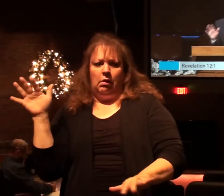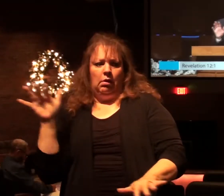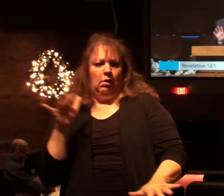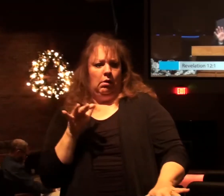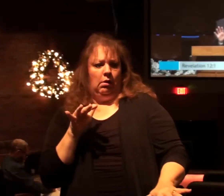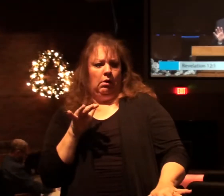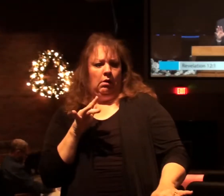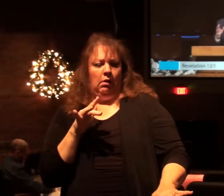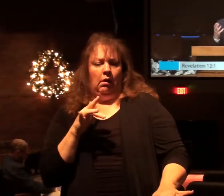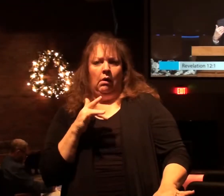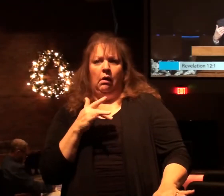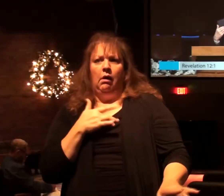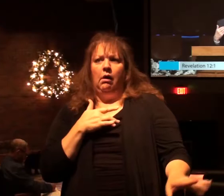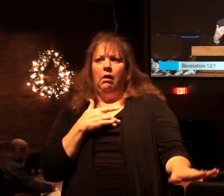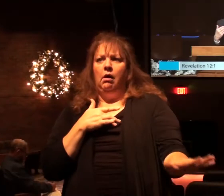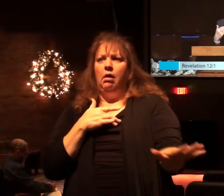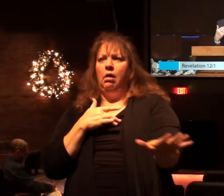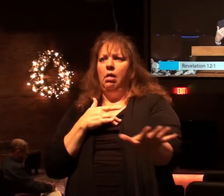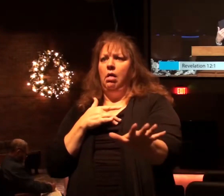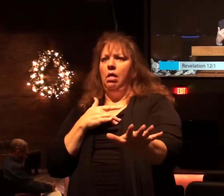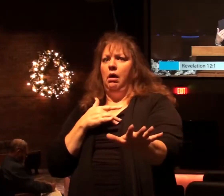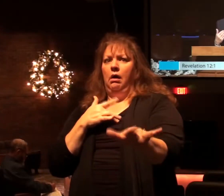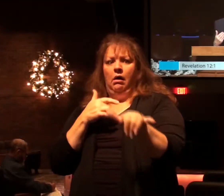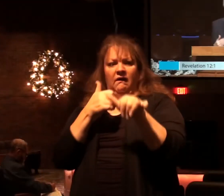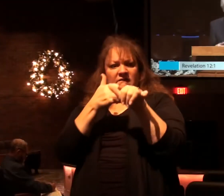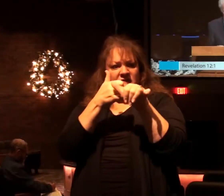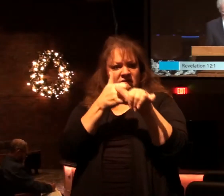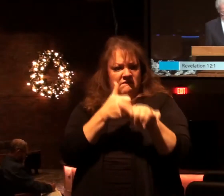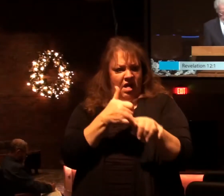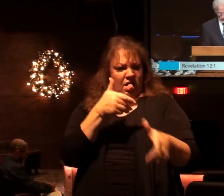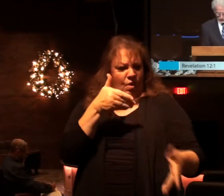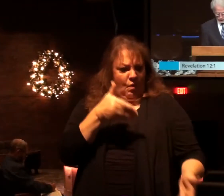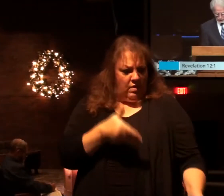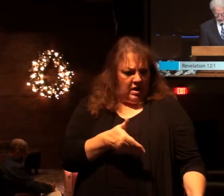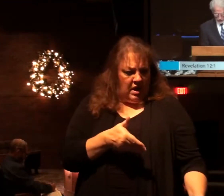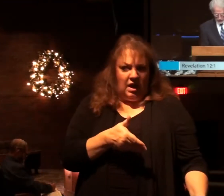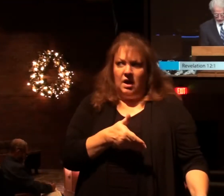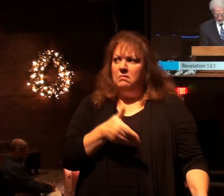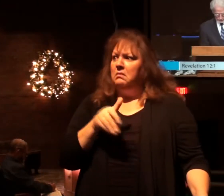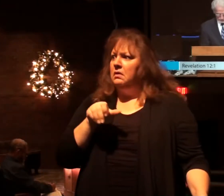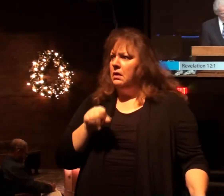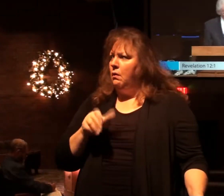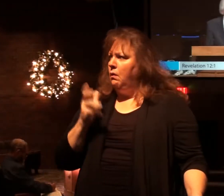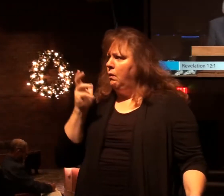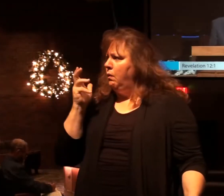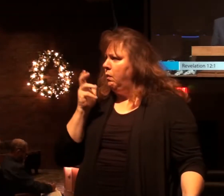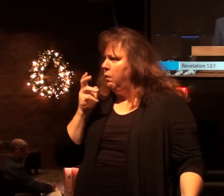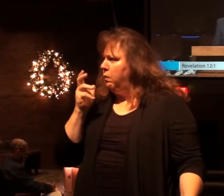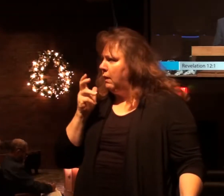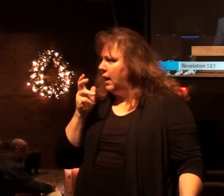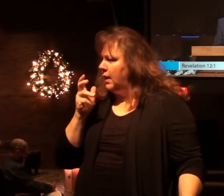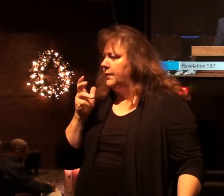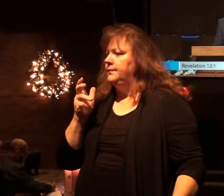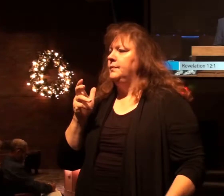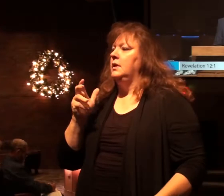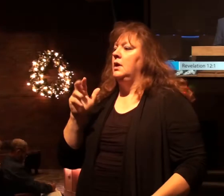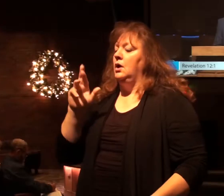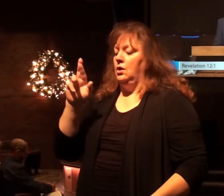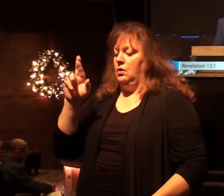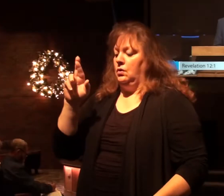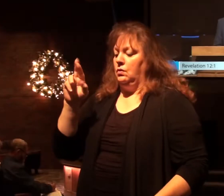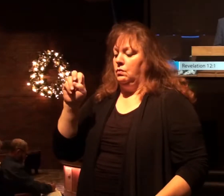a conviction on the people that they can follow him ultimately. Look down in verse